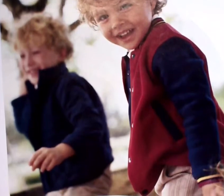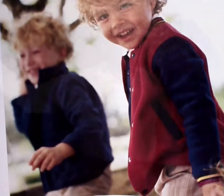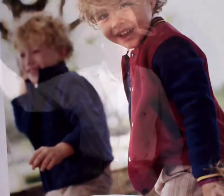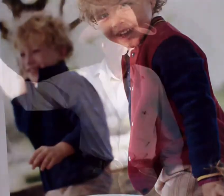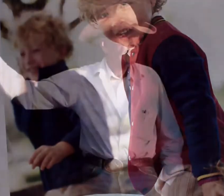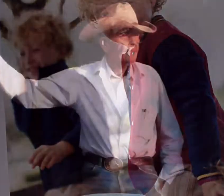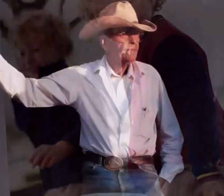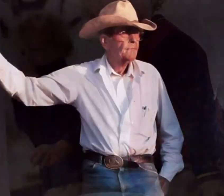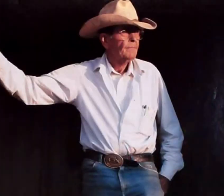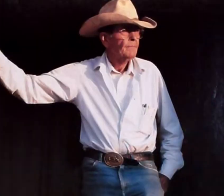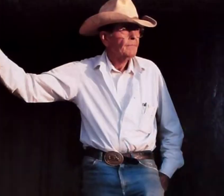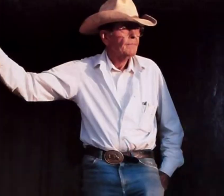And now try the next picture.